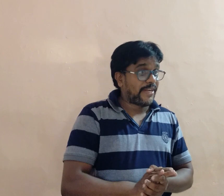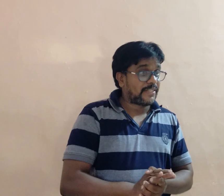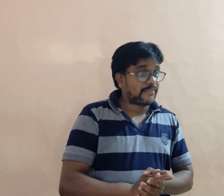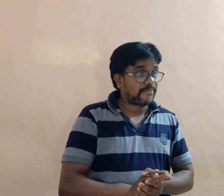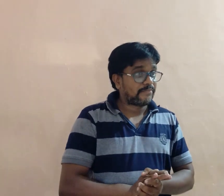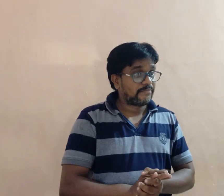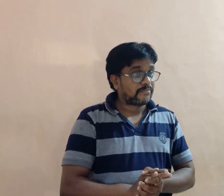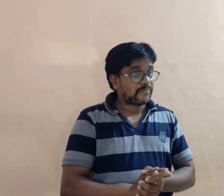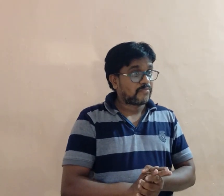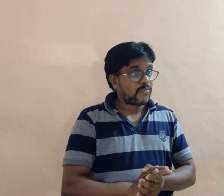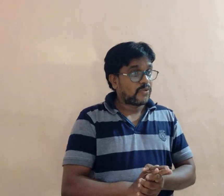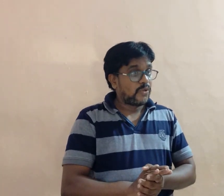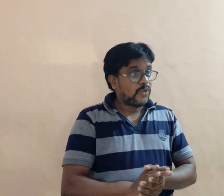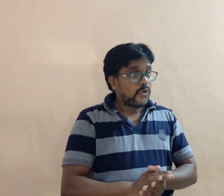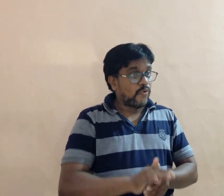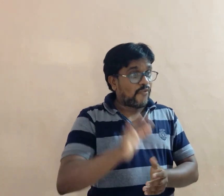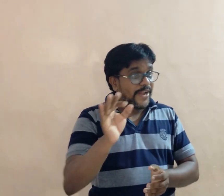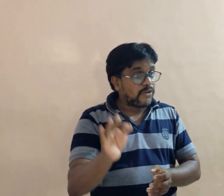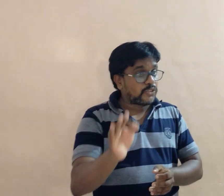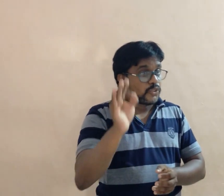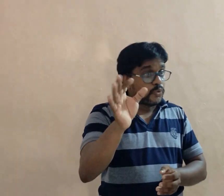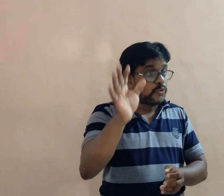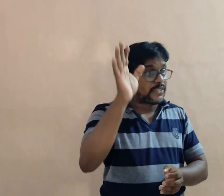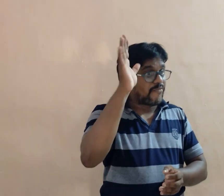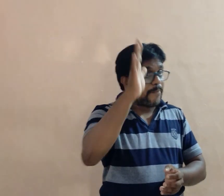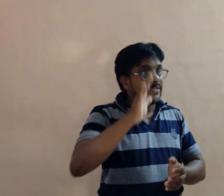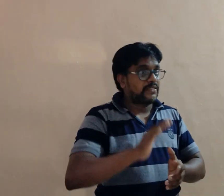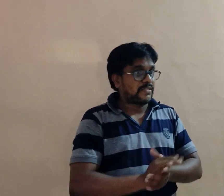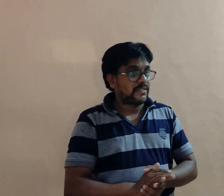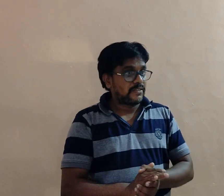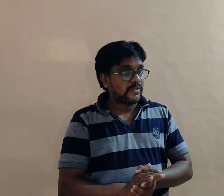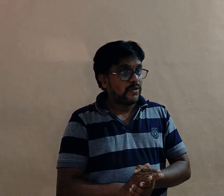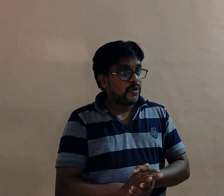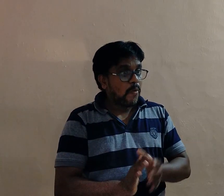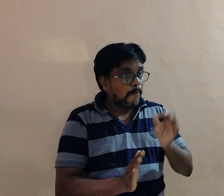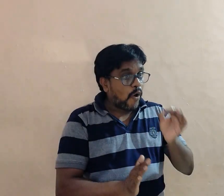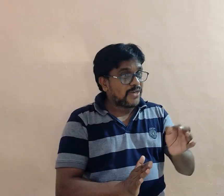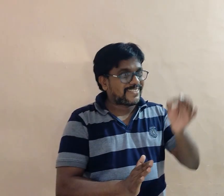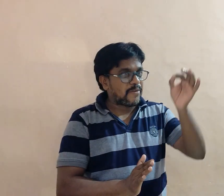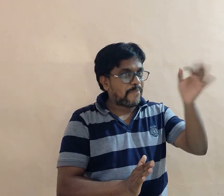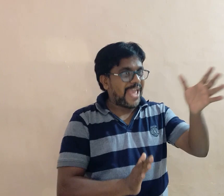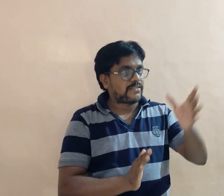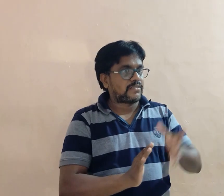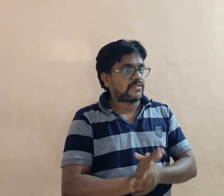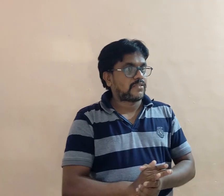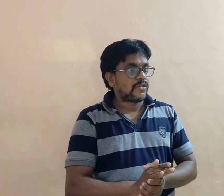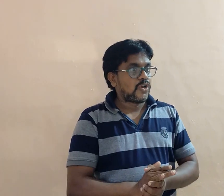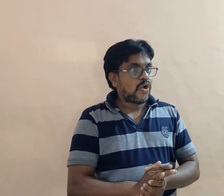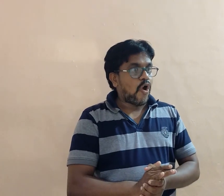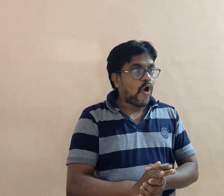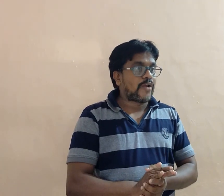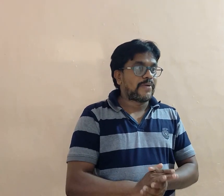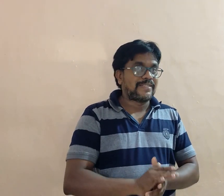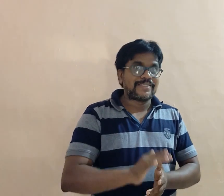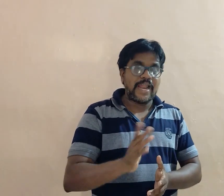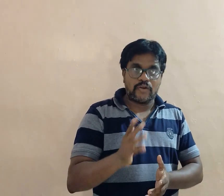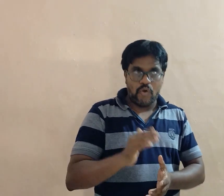excavate to find out the tools and weapons, pots and pans, ornaments and